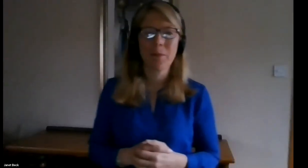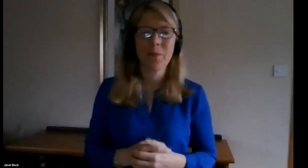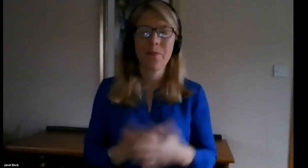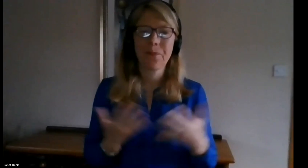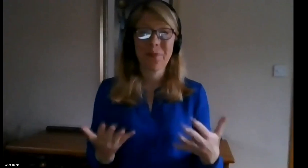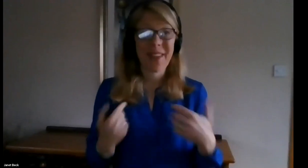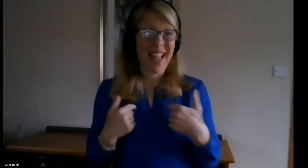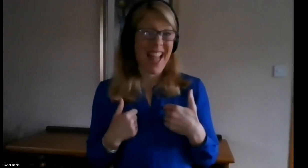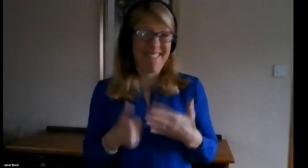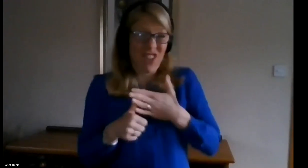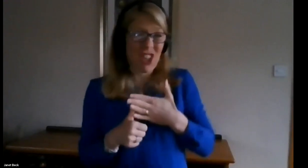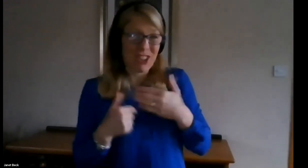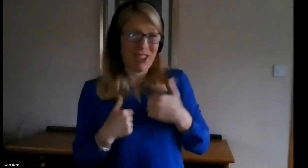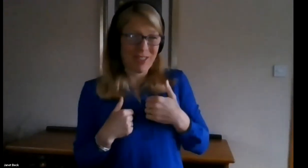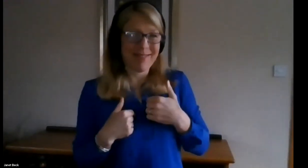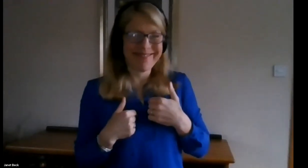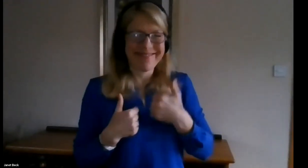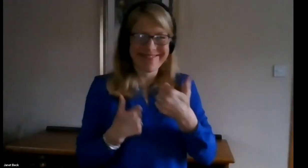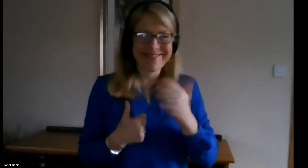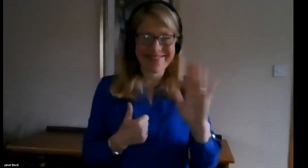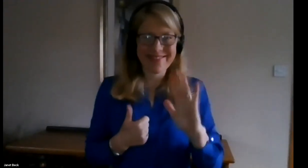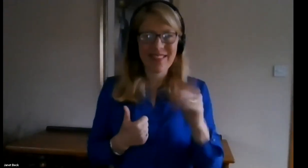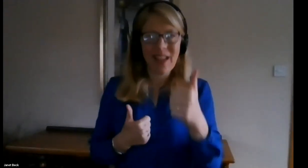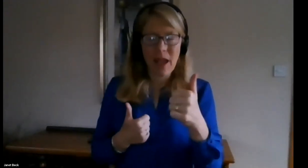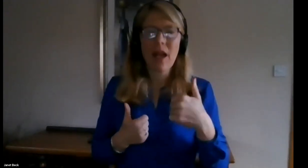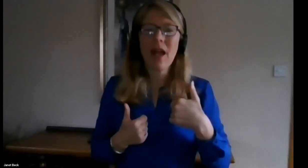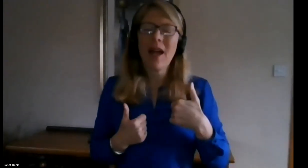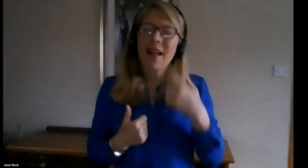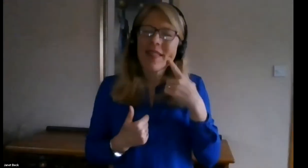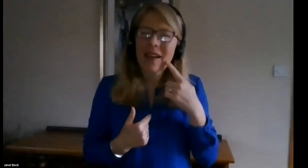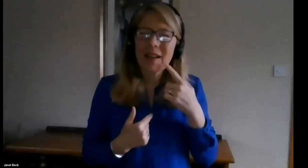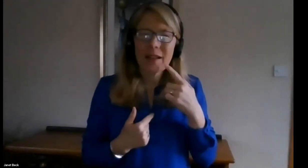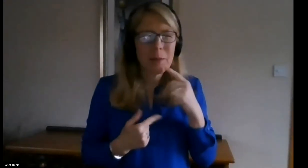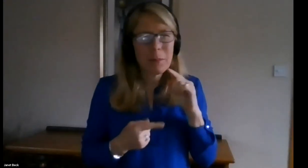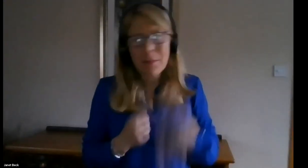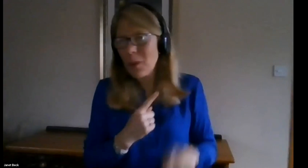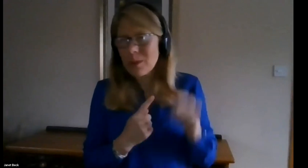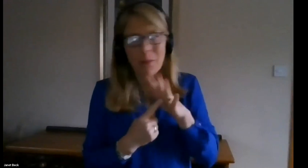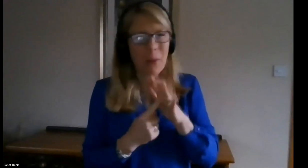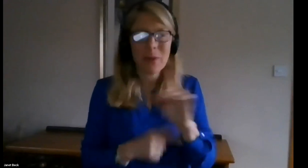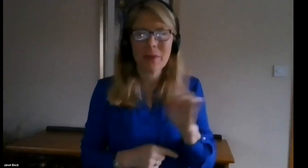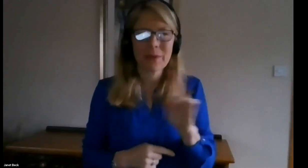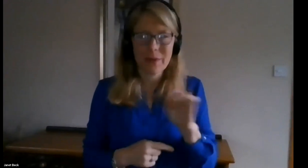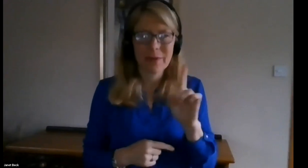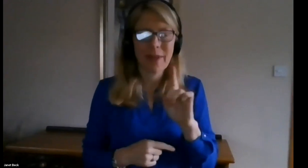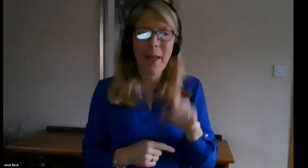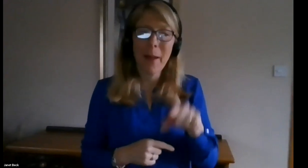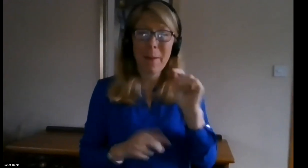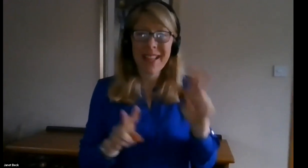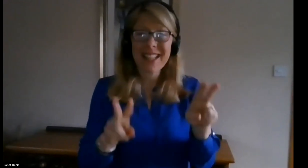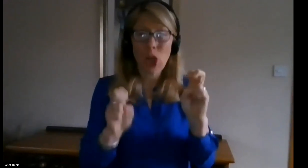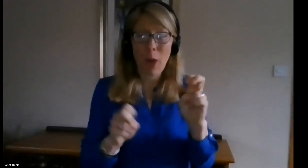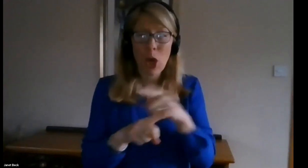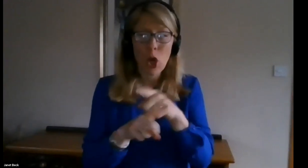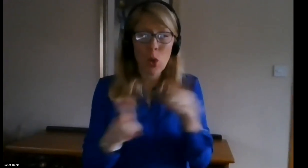I can start there. I think most importantly, pick a topic that you know you'll be